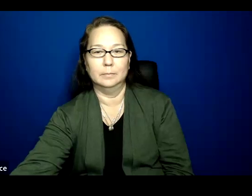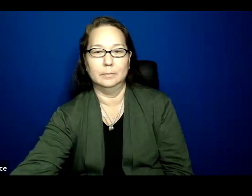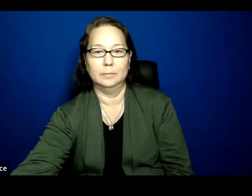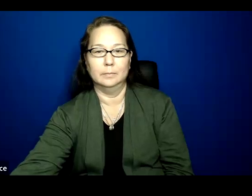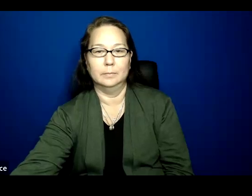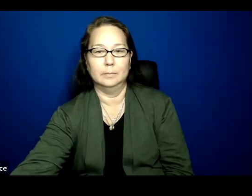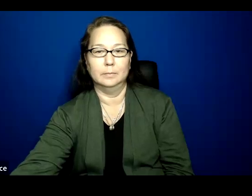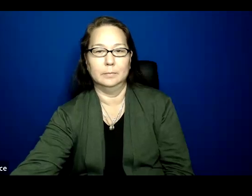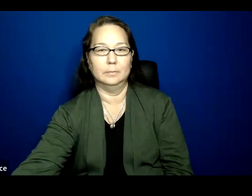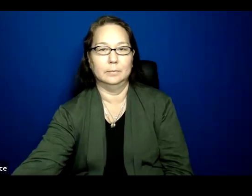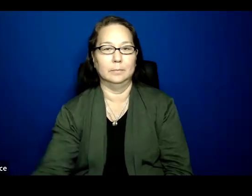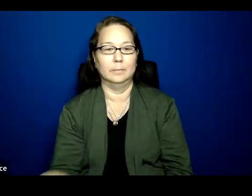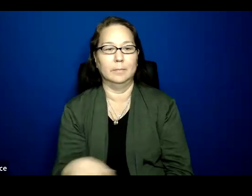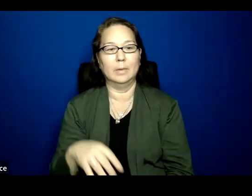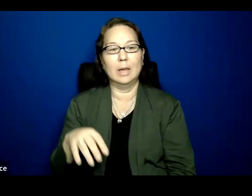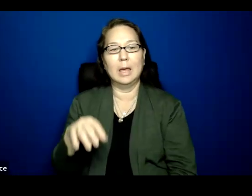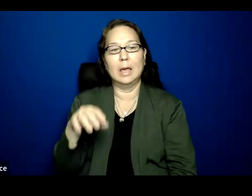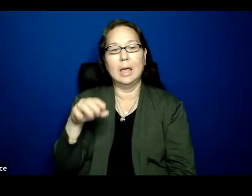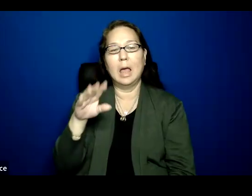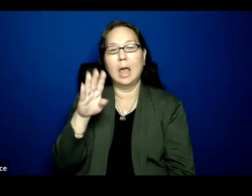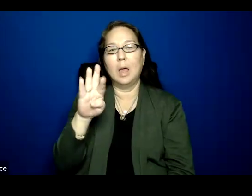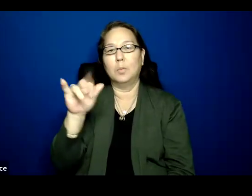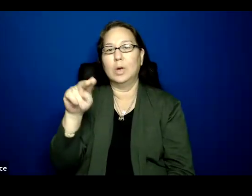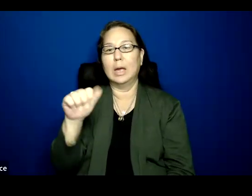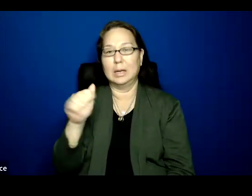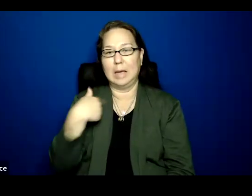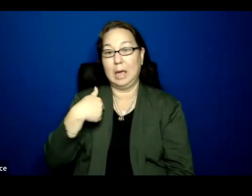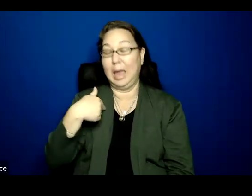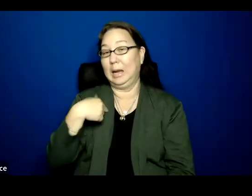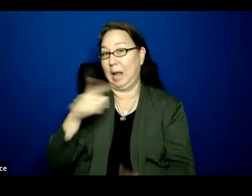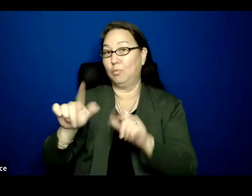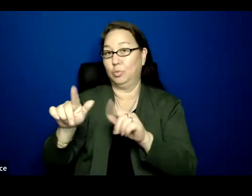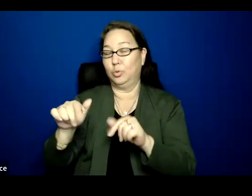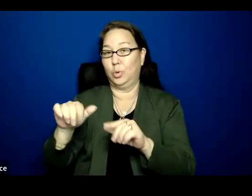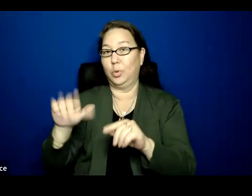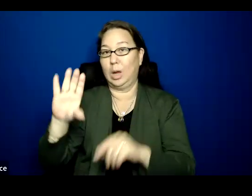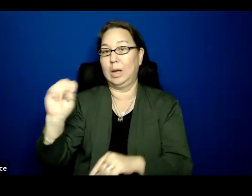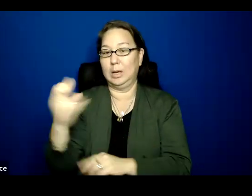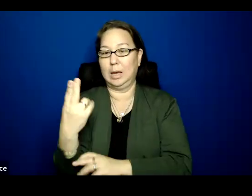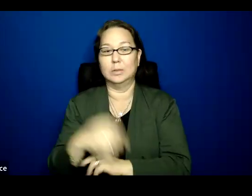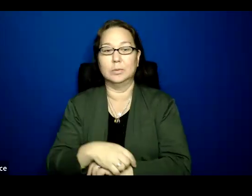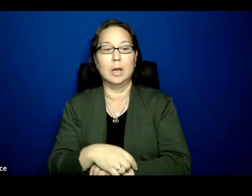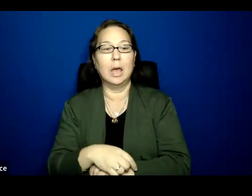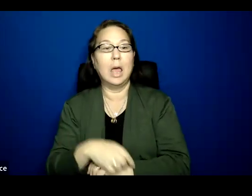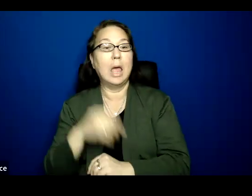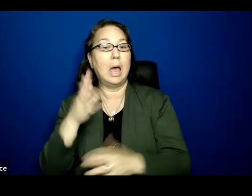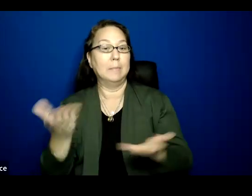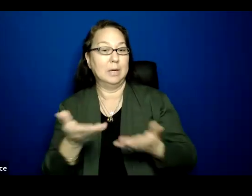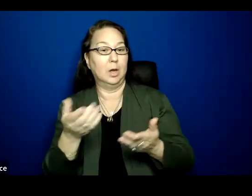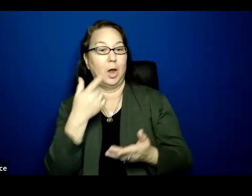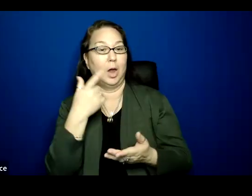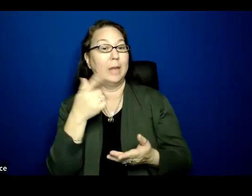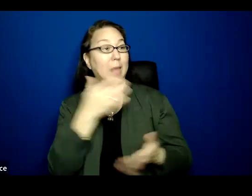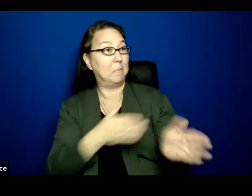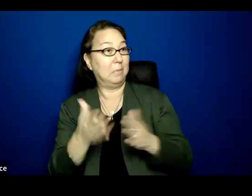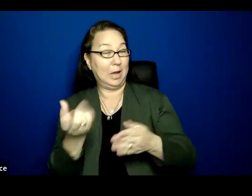Good evening. My name is Brianna and I attend Cash. I'm here today because the plan to close small schools doesn't just affect numbers on a spreadsheet. It